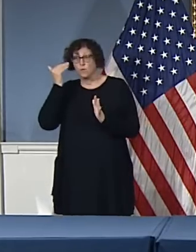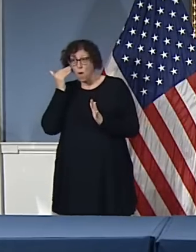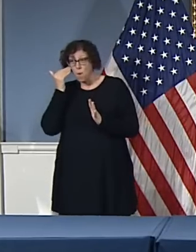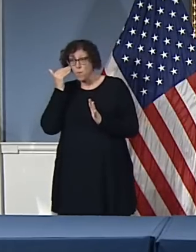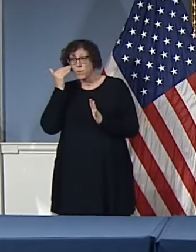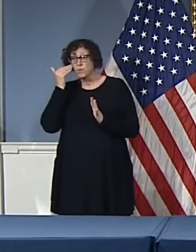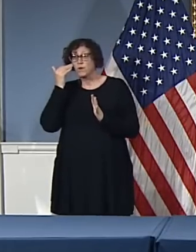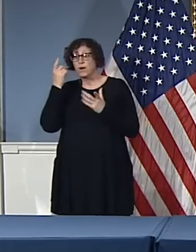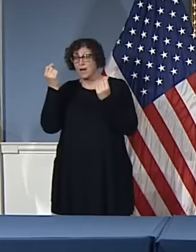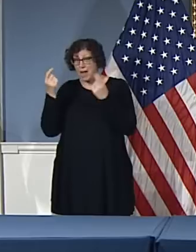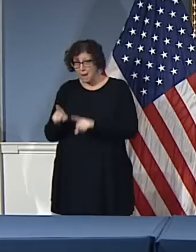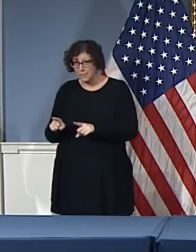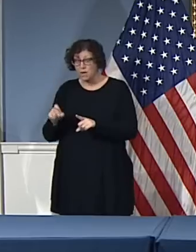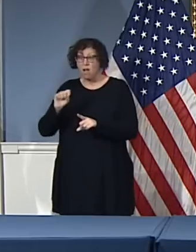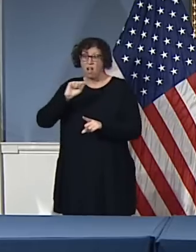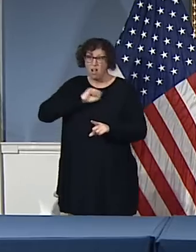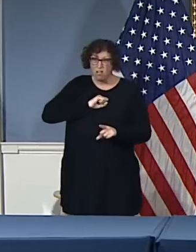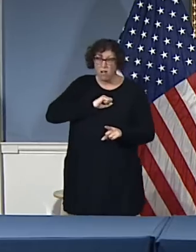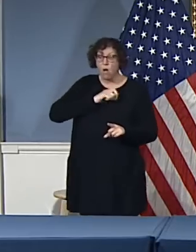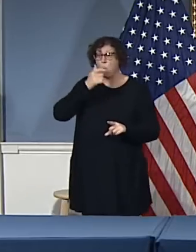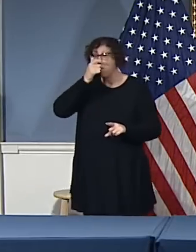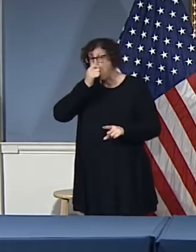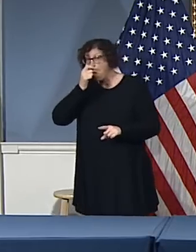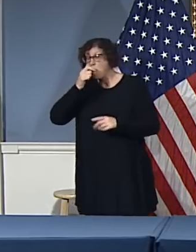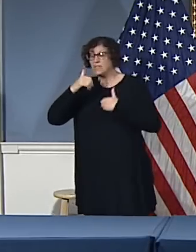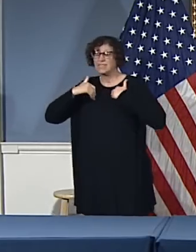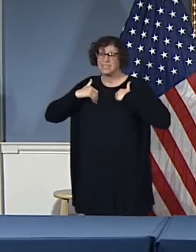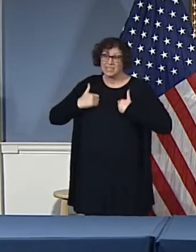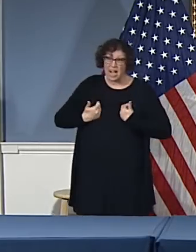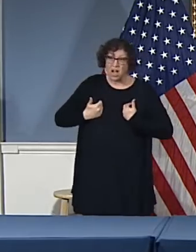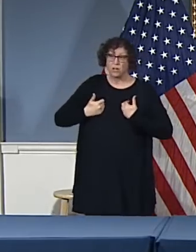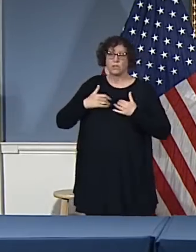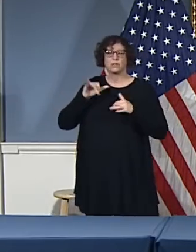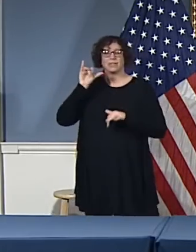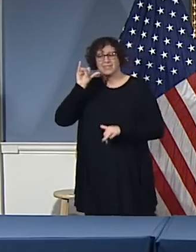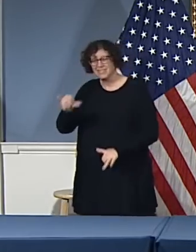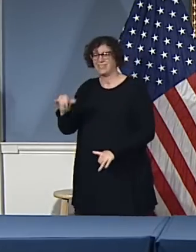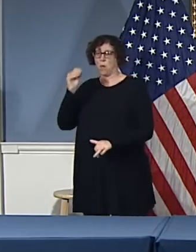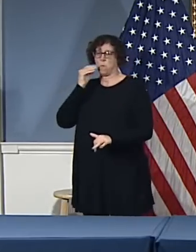Go ahead. Next, we have Sydney from Gothamist.